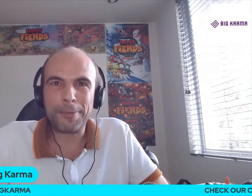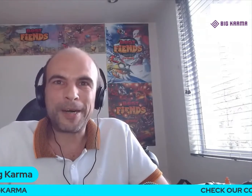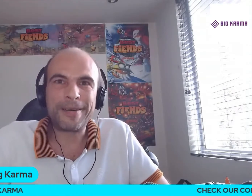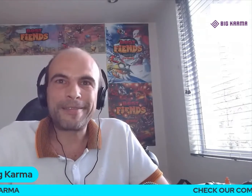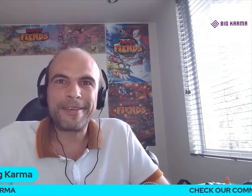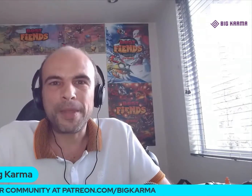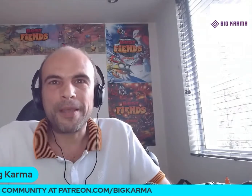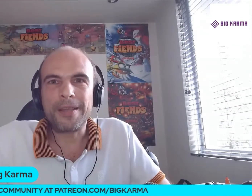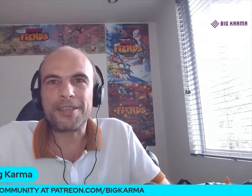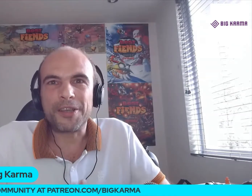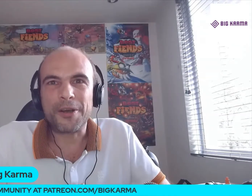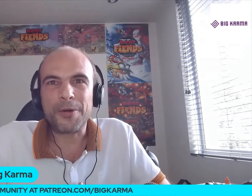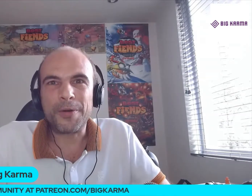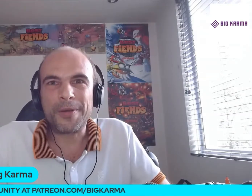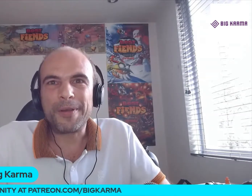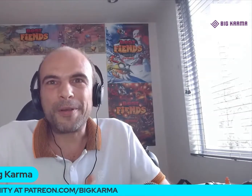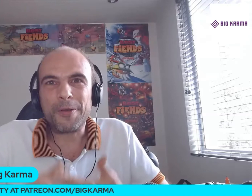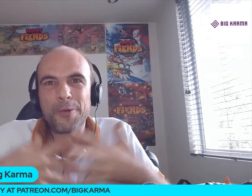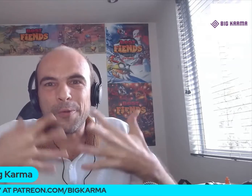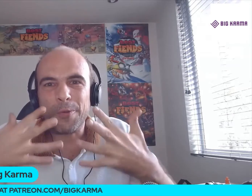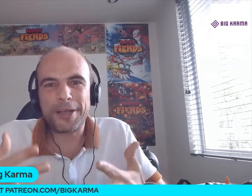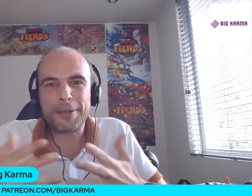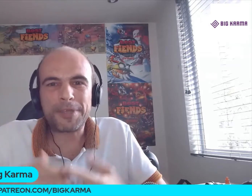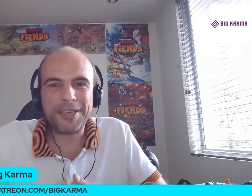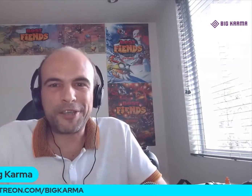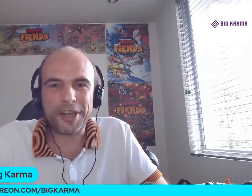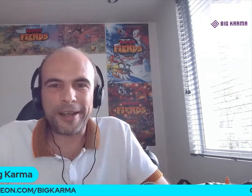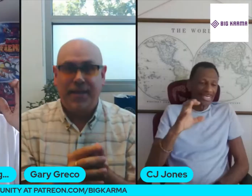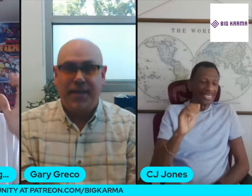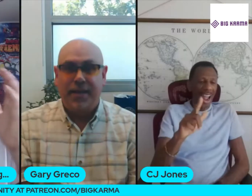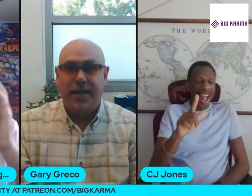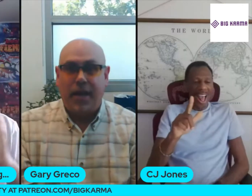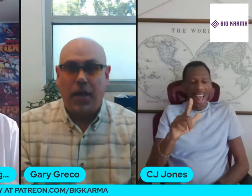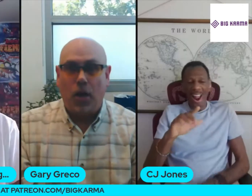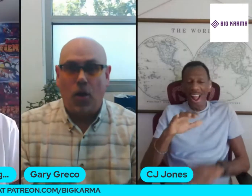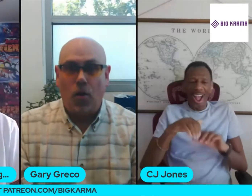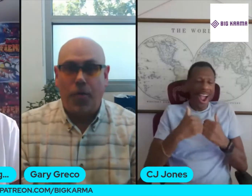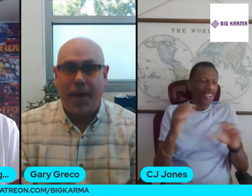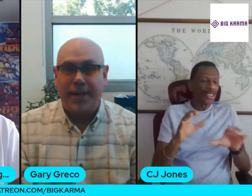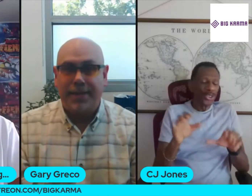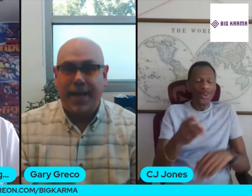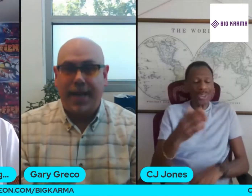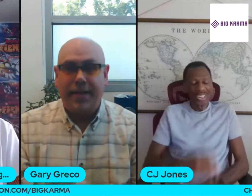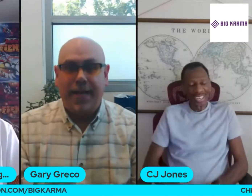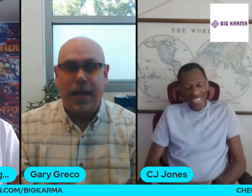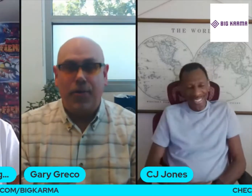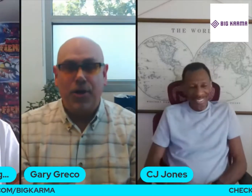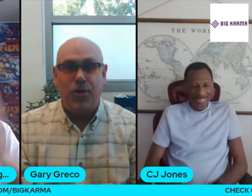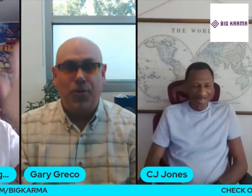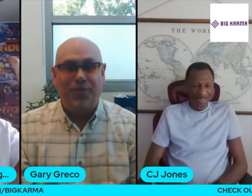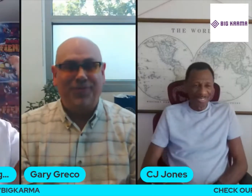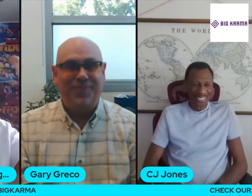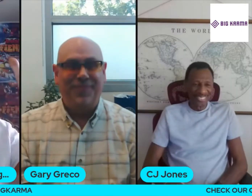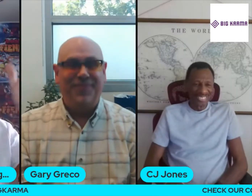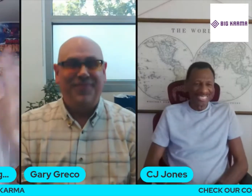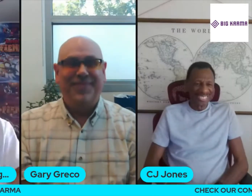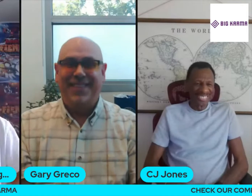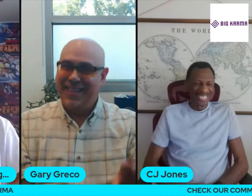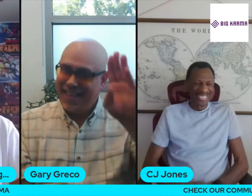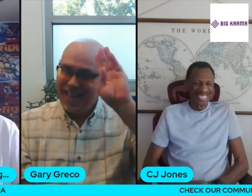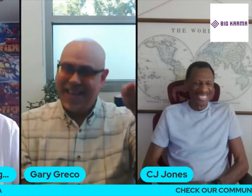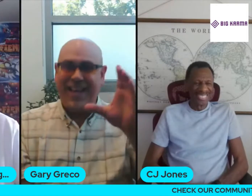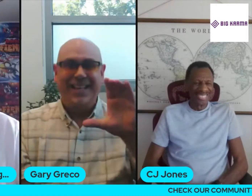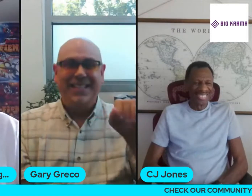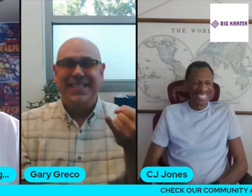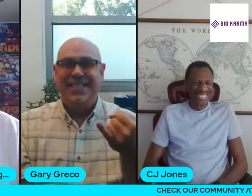patreon.com/Big Karma. So welcome, CJ. Hello, Pascal. How are you? Hi,